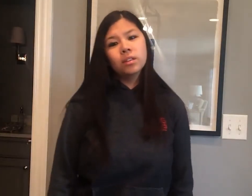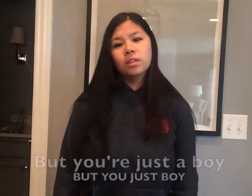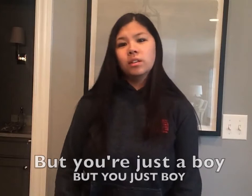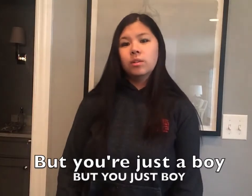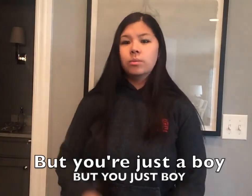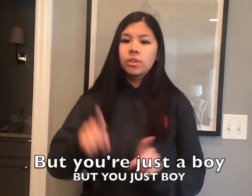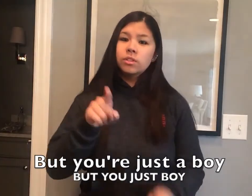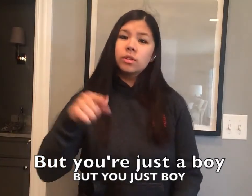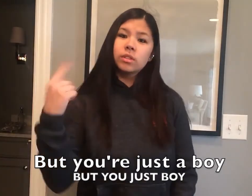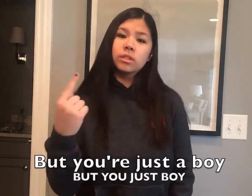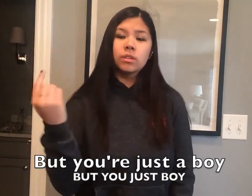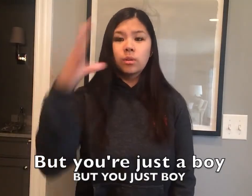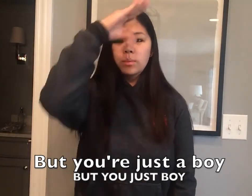But you're just a boy